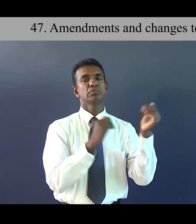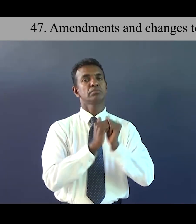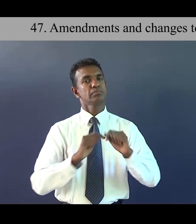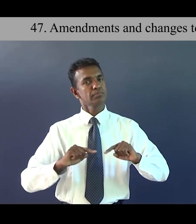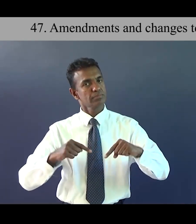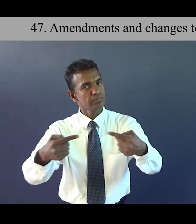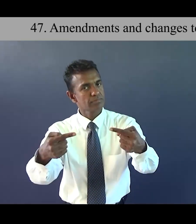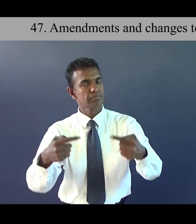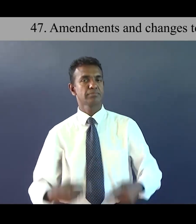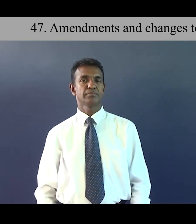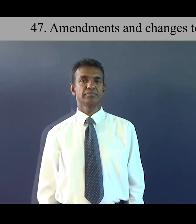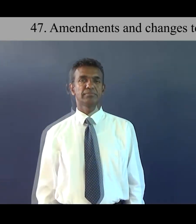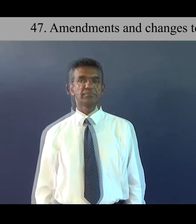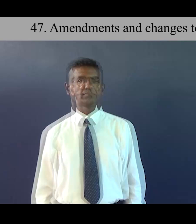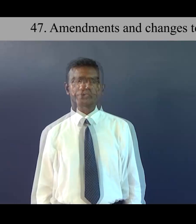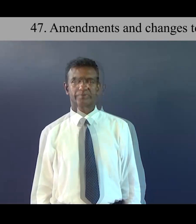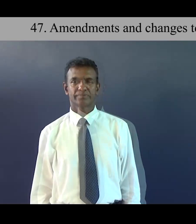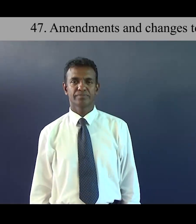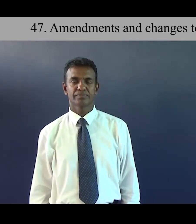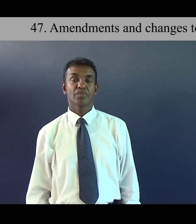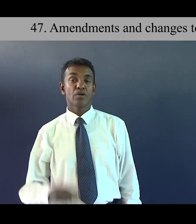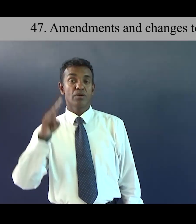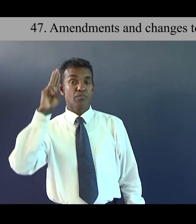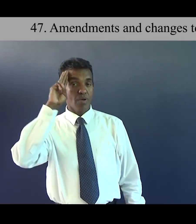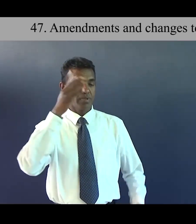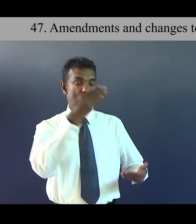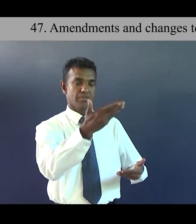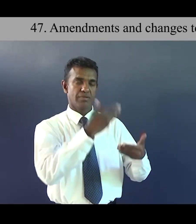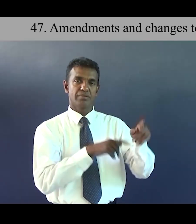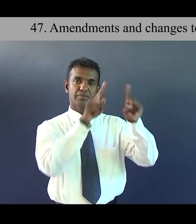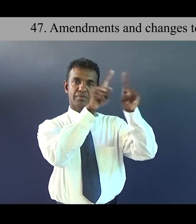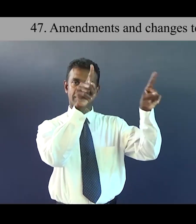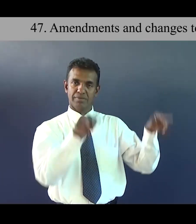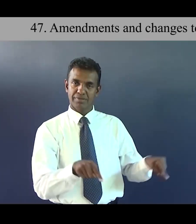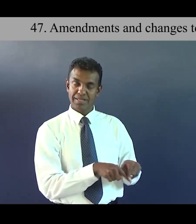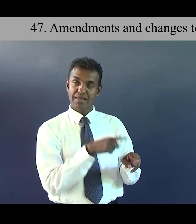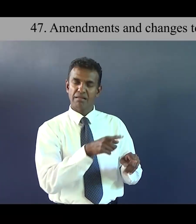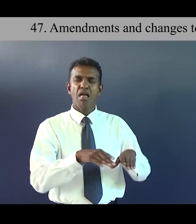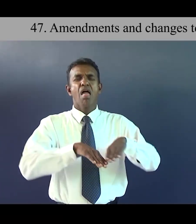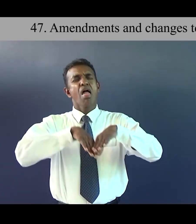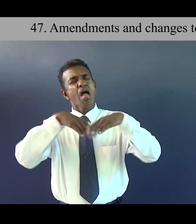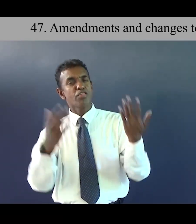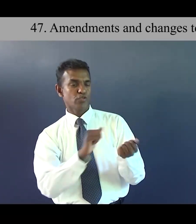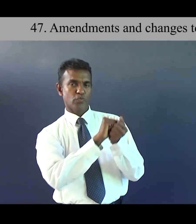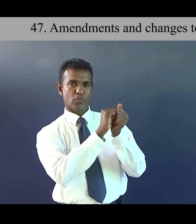agreement. They can do this by writing to the Secretary General, who will tell the